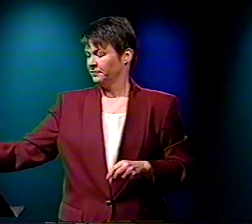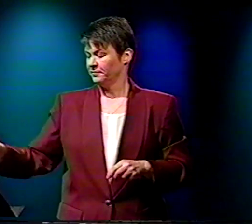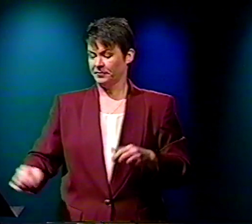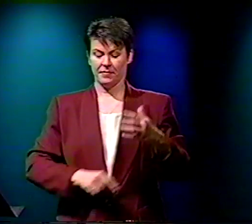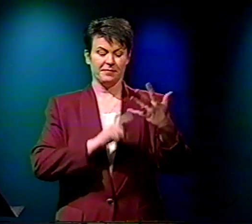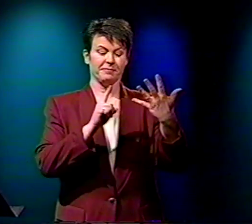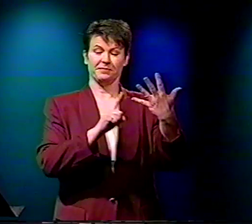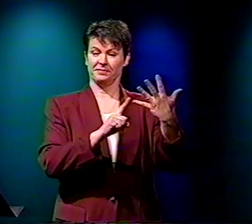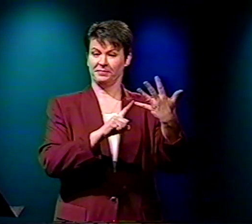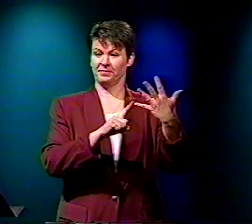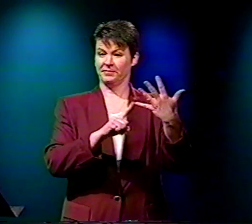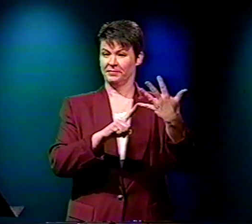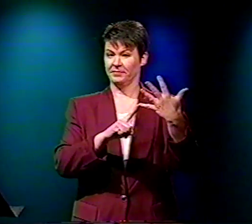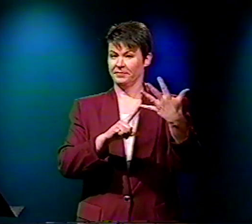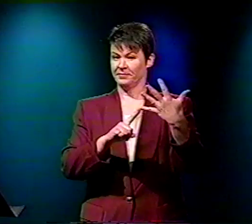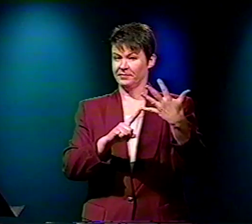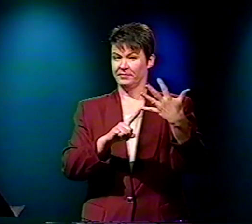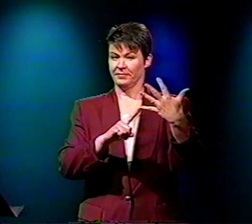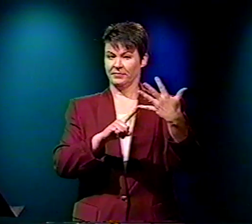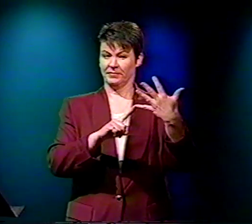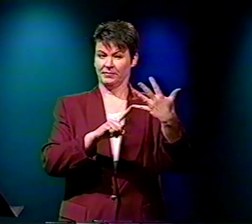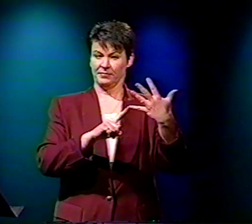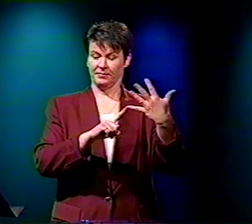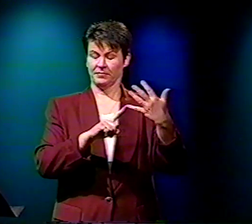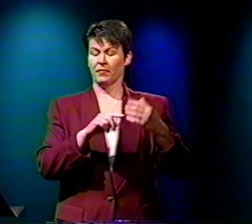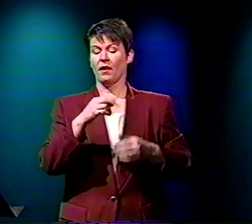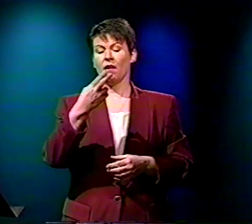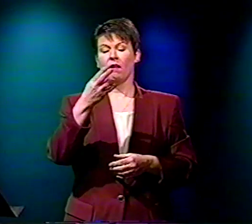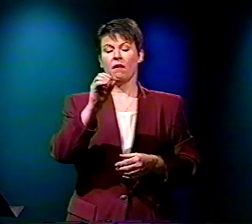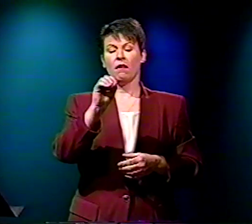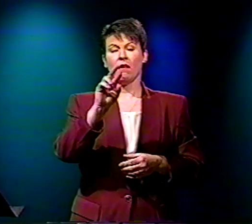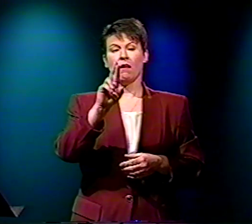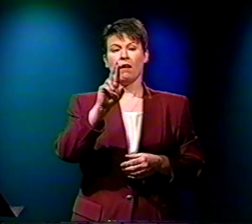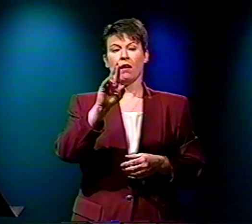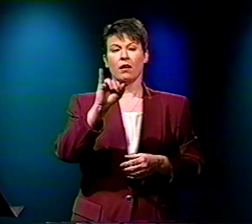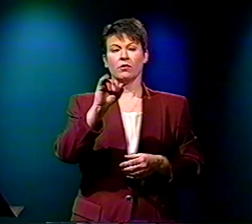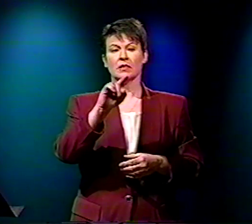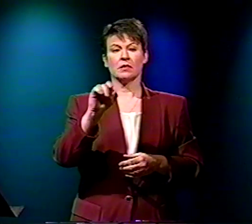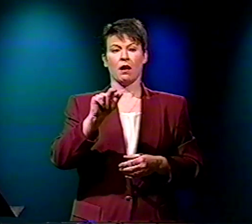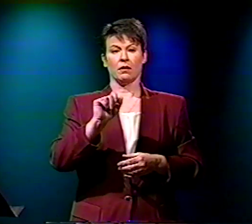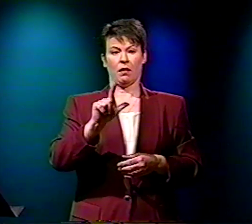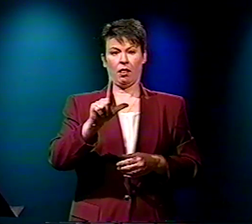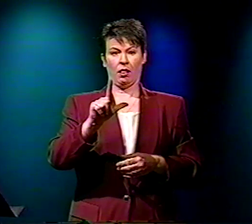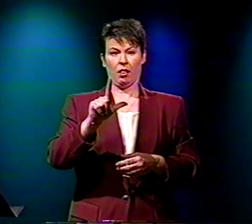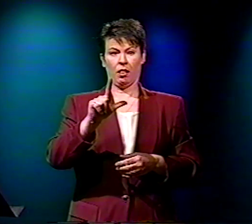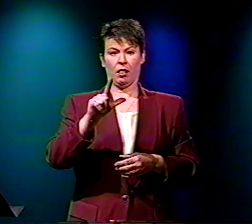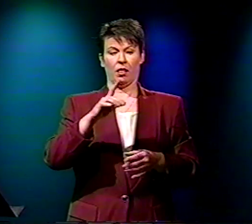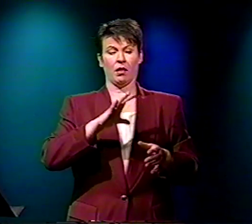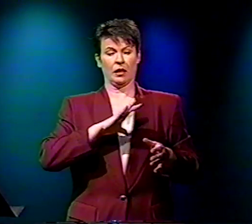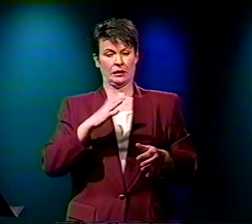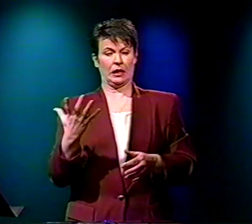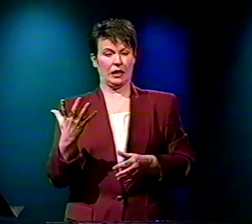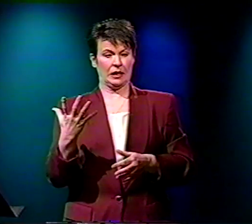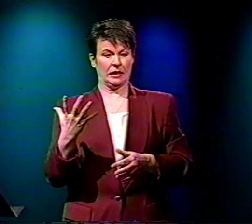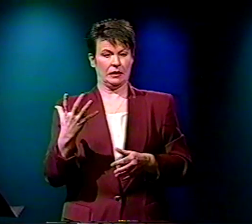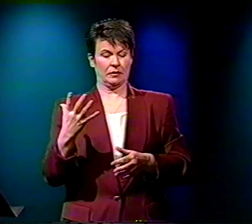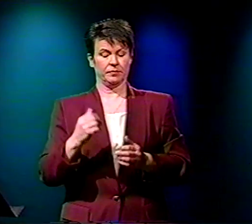without. The fifth mechanism is that of horizontal